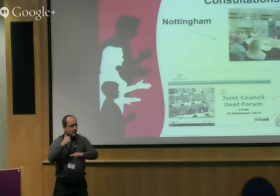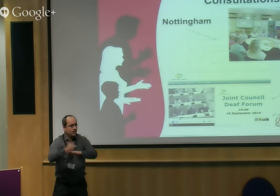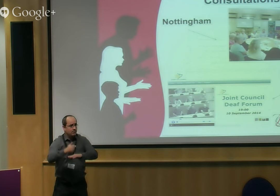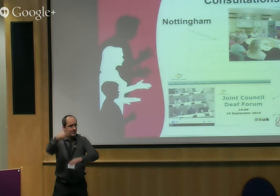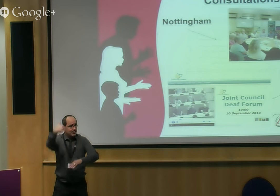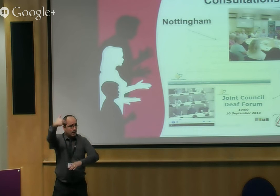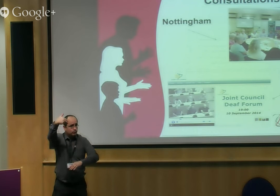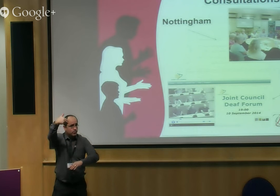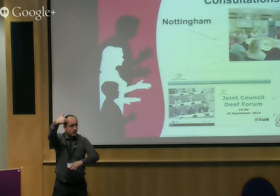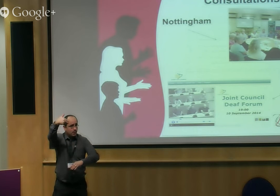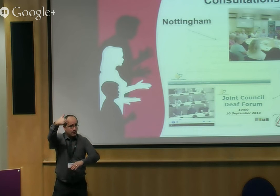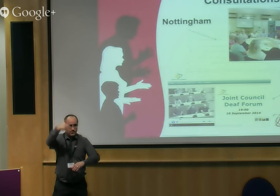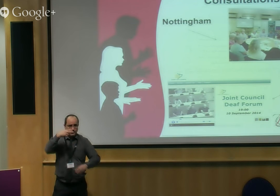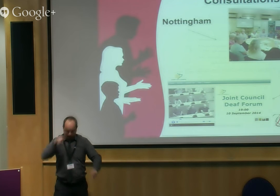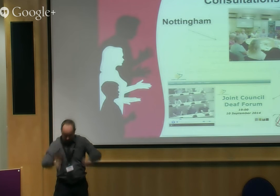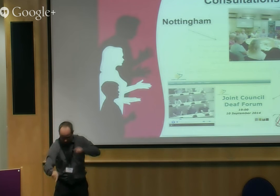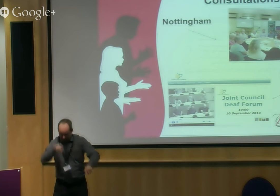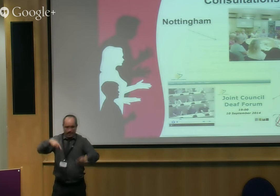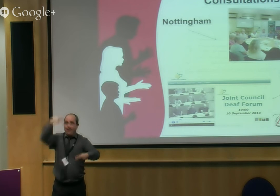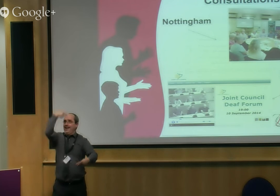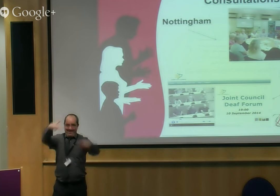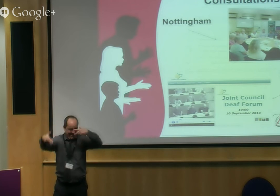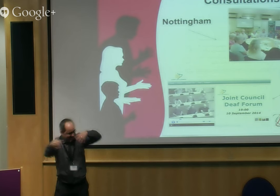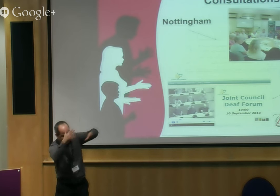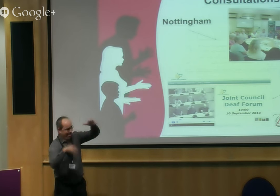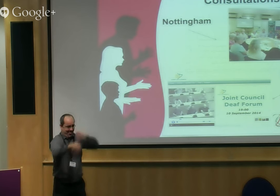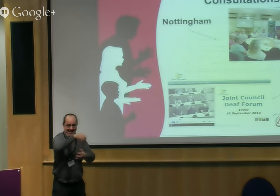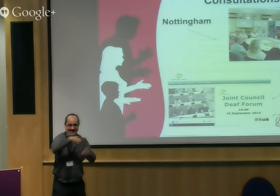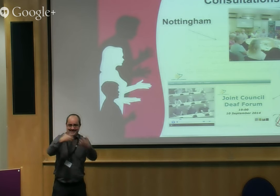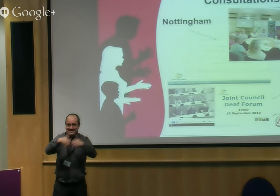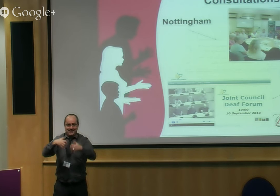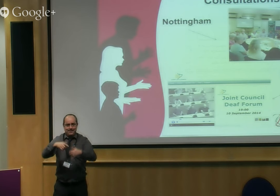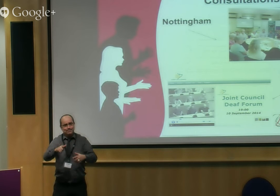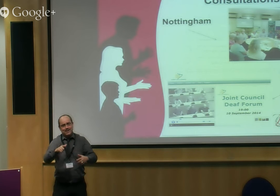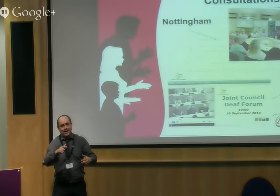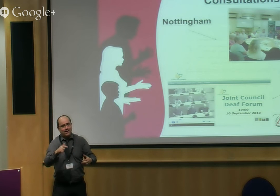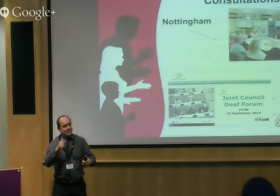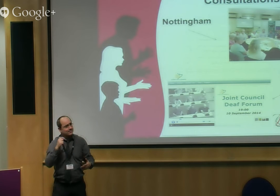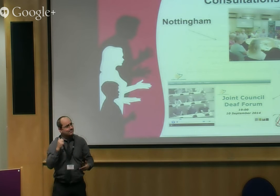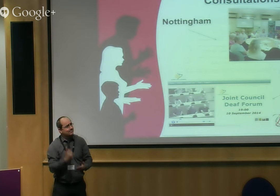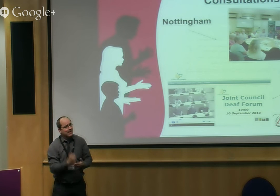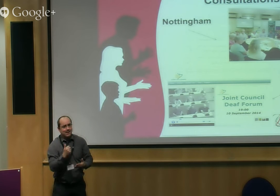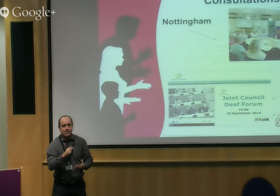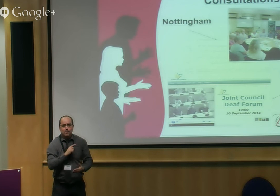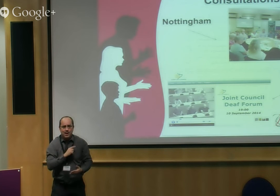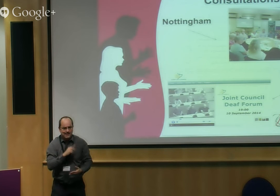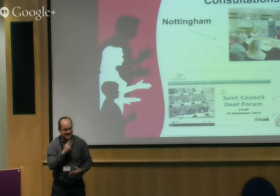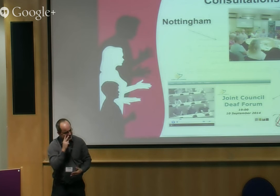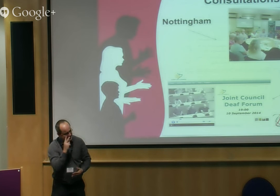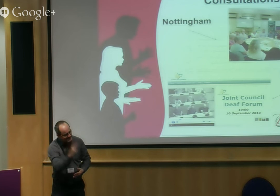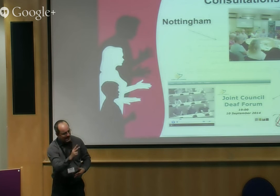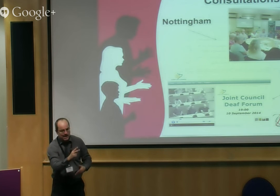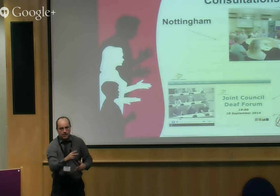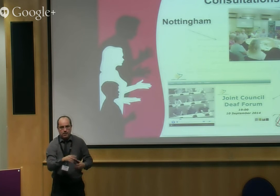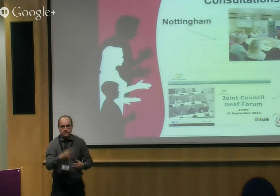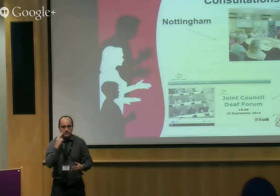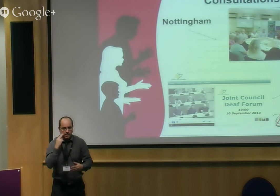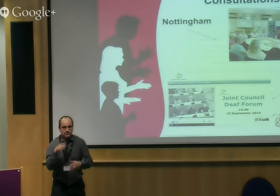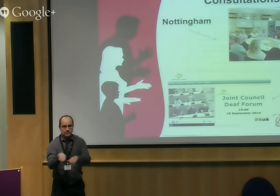their voting buttons and they have their microphone buttons. And they're pressing this button and that button. It's just a fantastic opportunity to